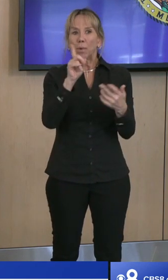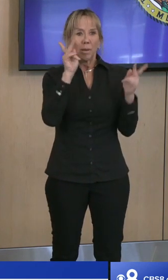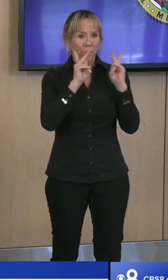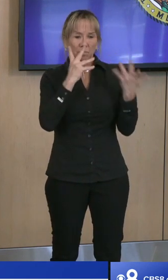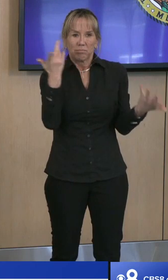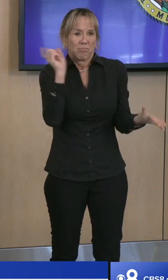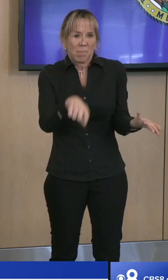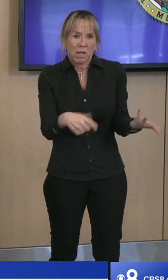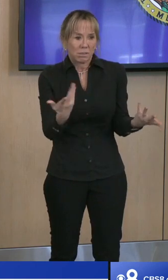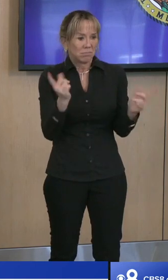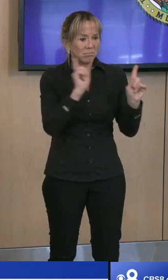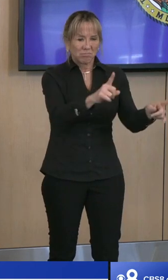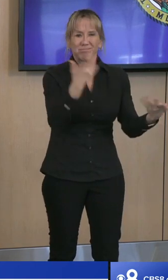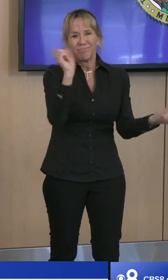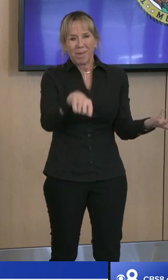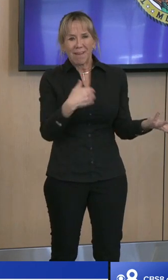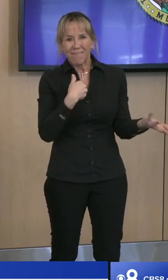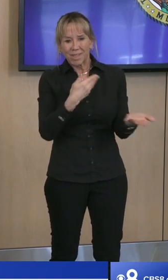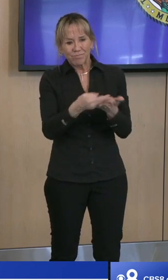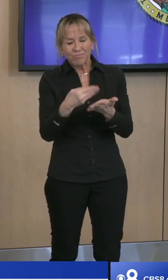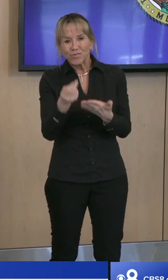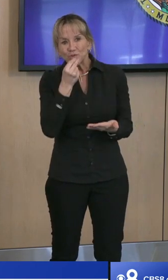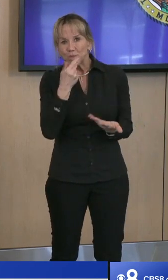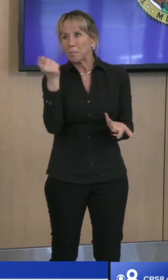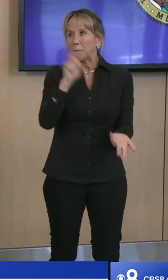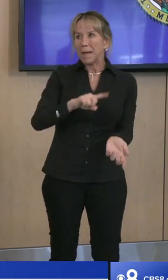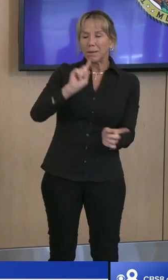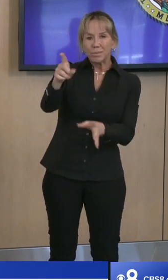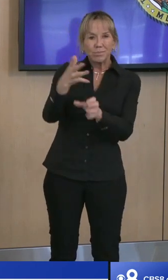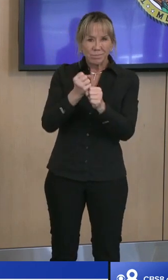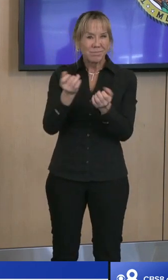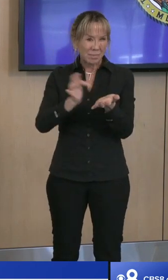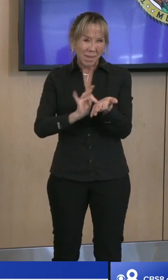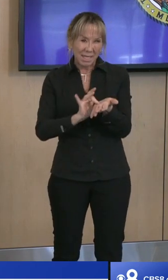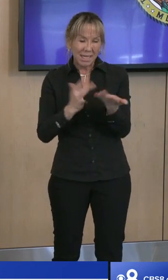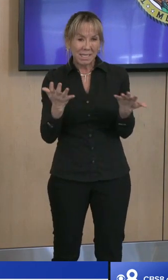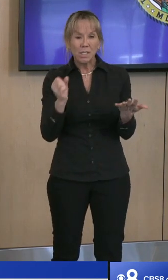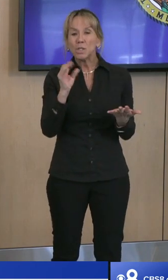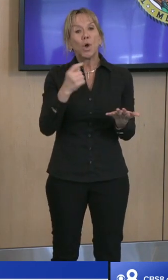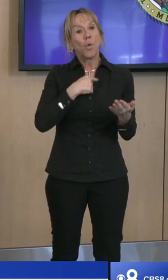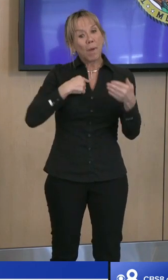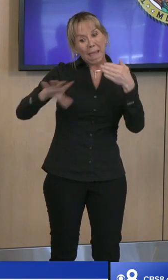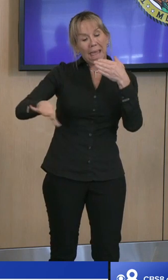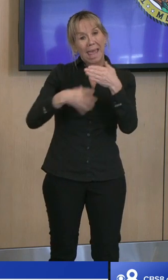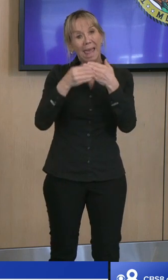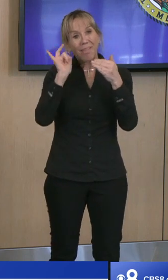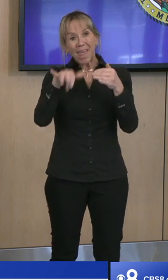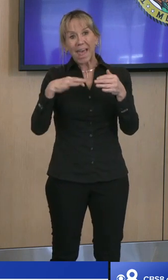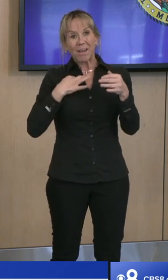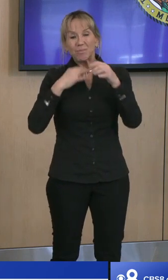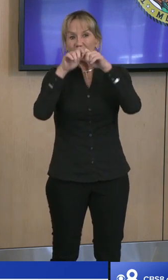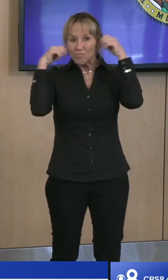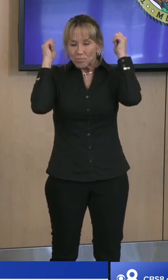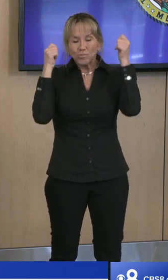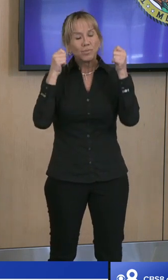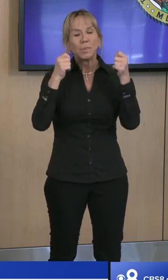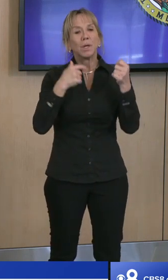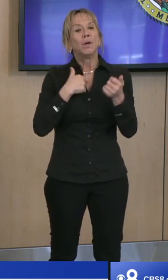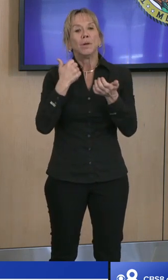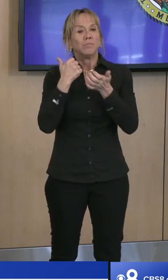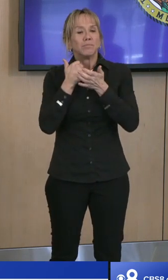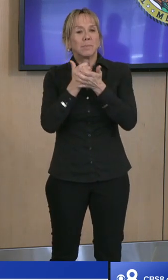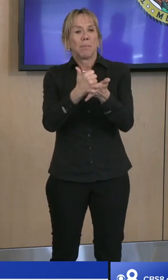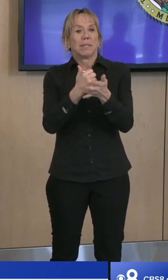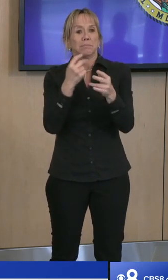get their food, to get their medication. It's just another step that we are utilizing to help keep our community